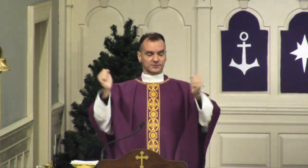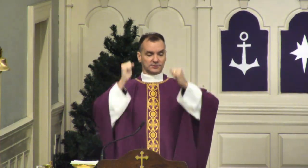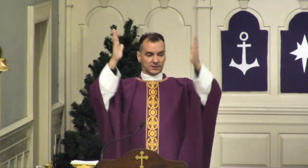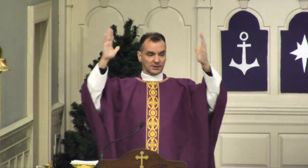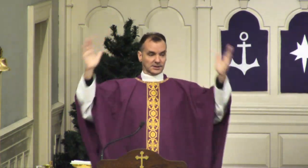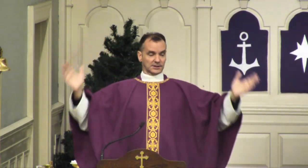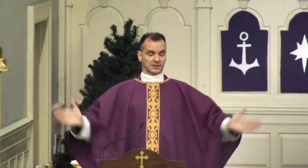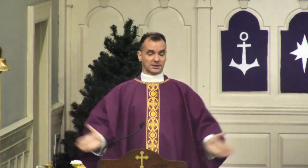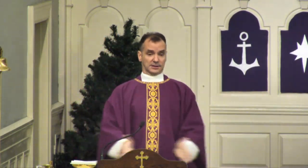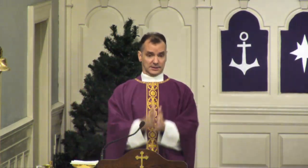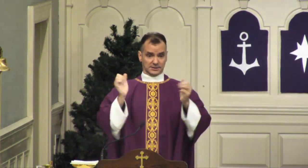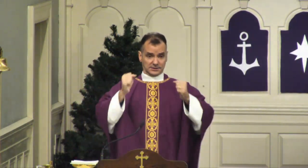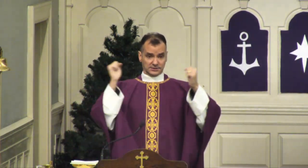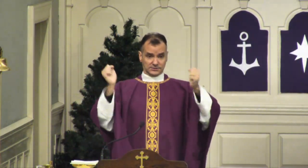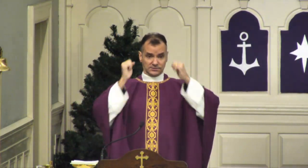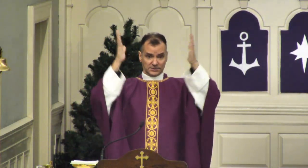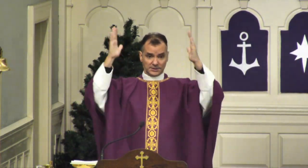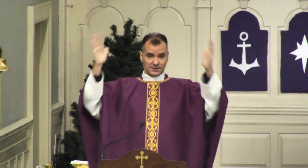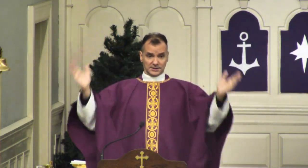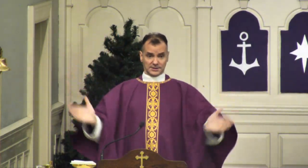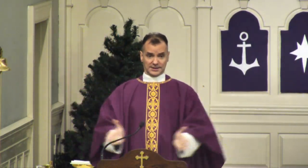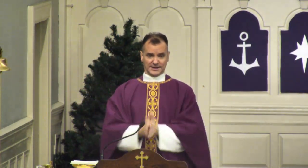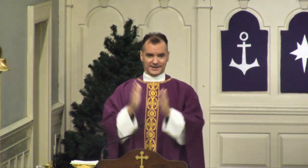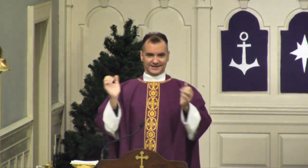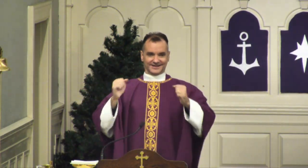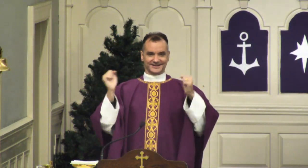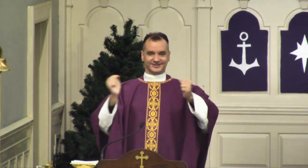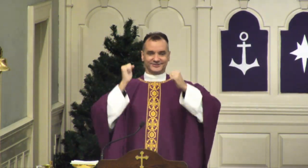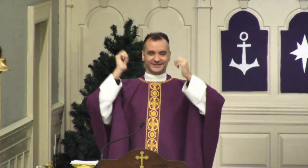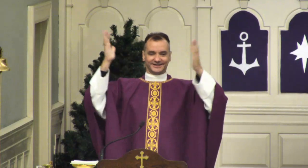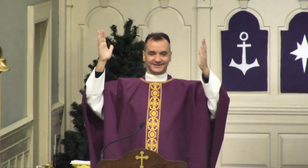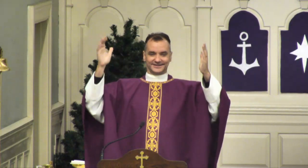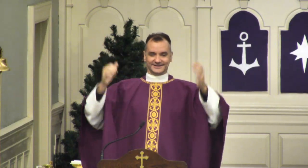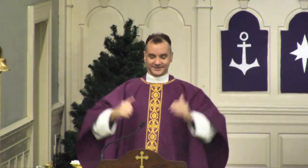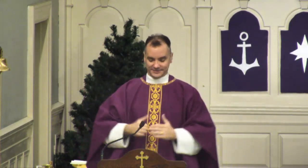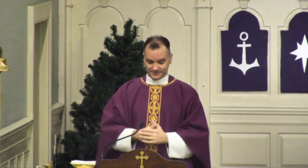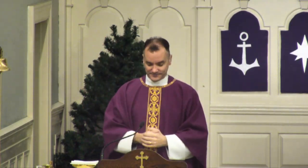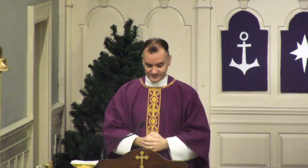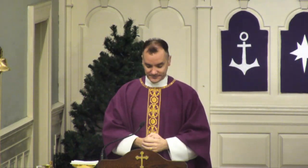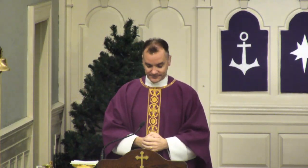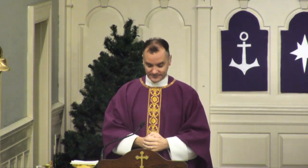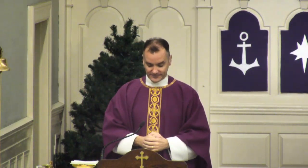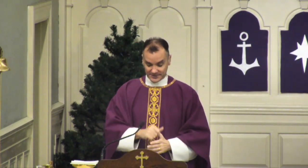Alleluia, alleluia, alleluia.